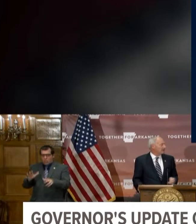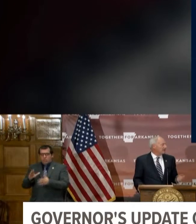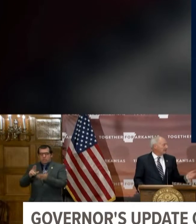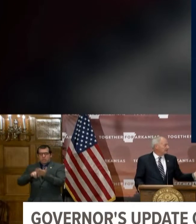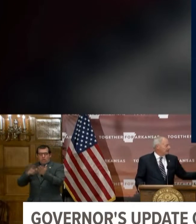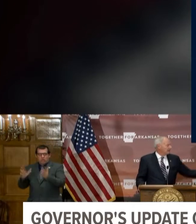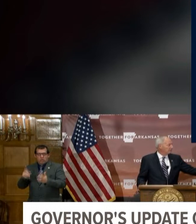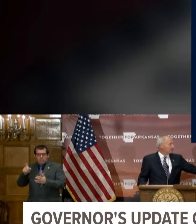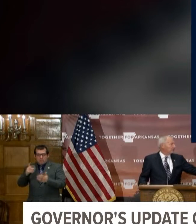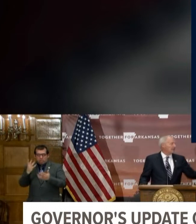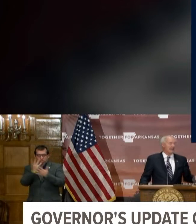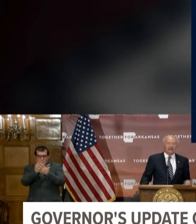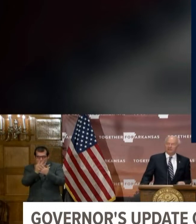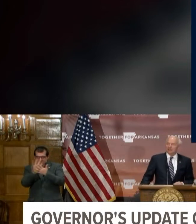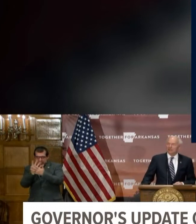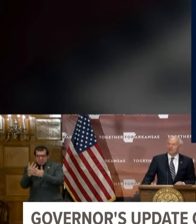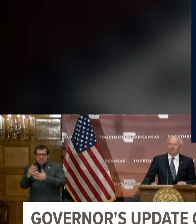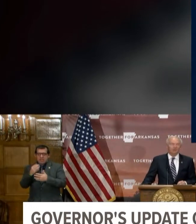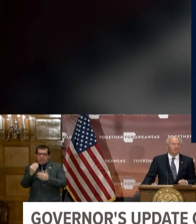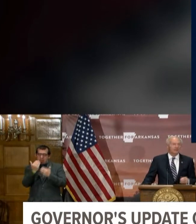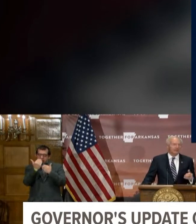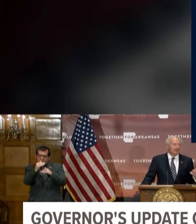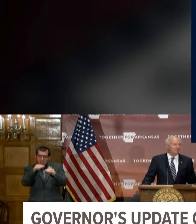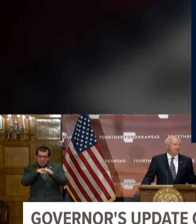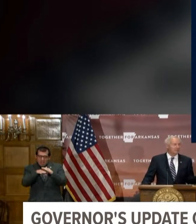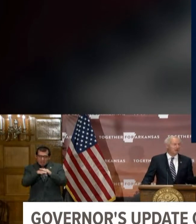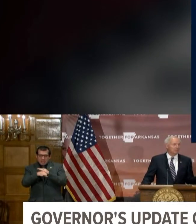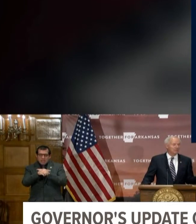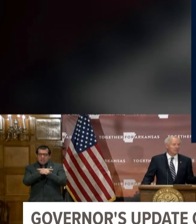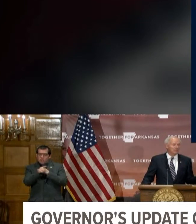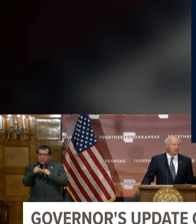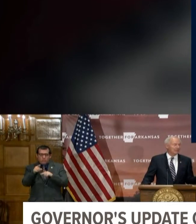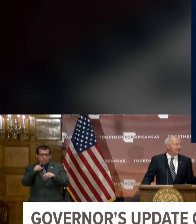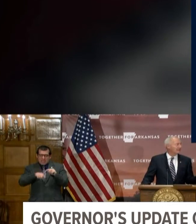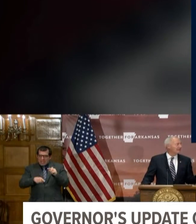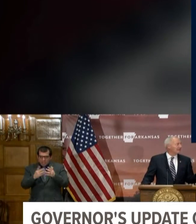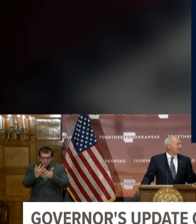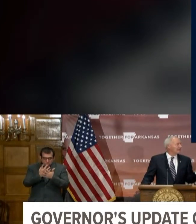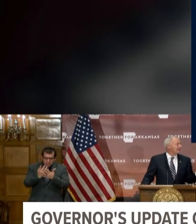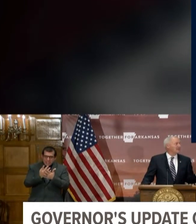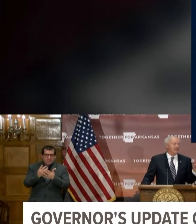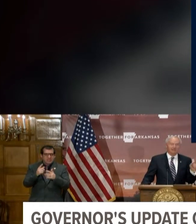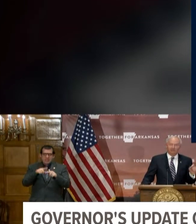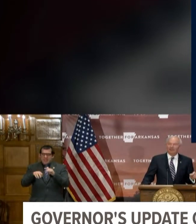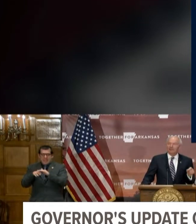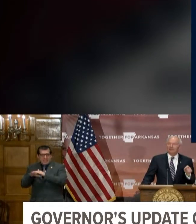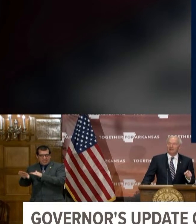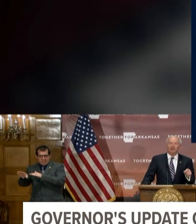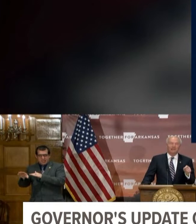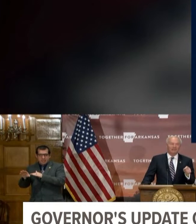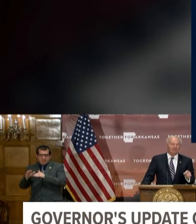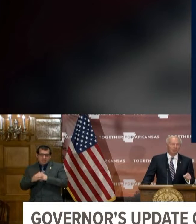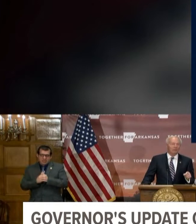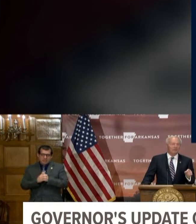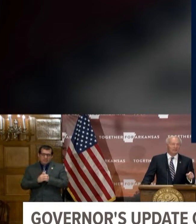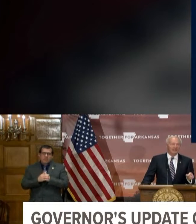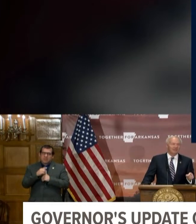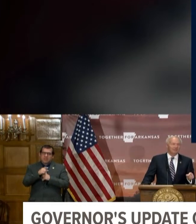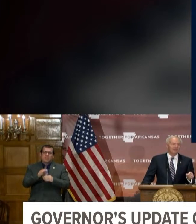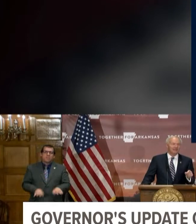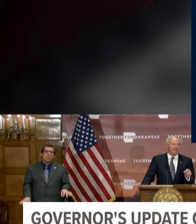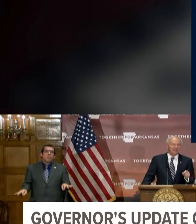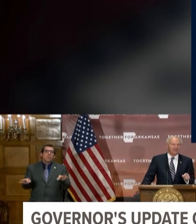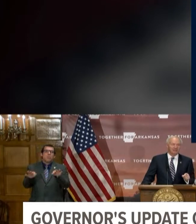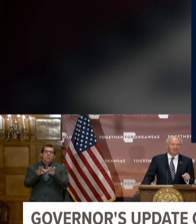contractors, and that they'll restrict access to those that cannot be properly screened. This is a very, very important